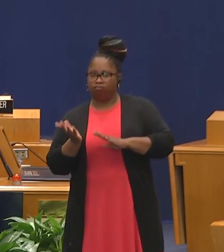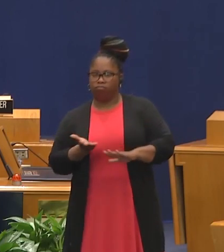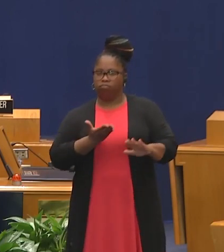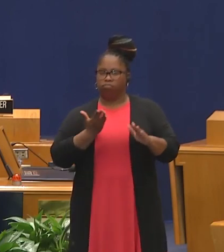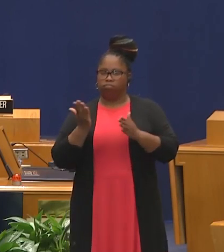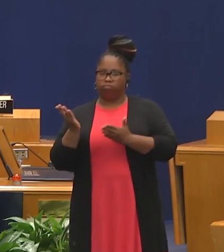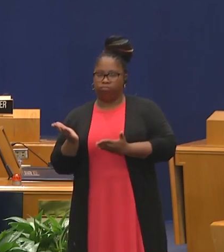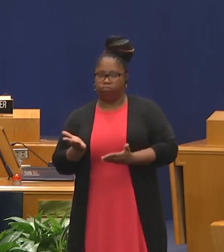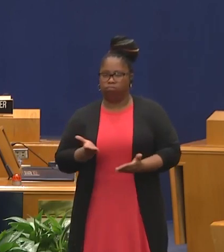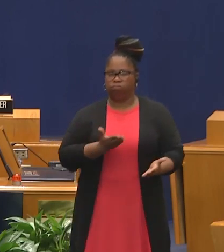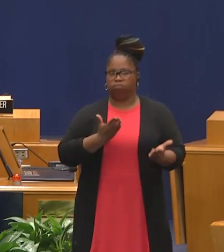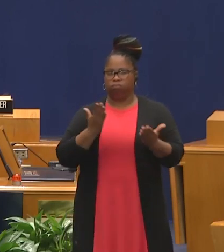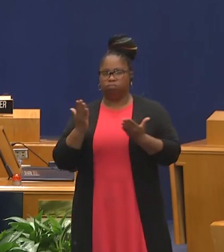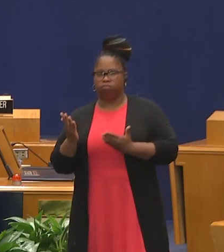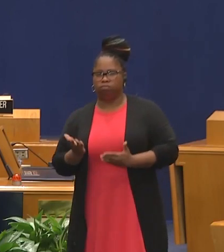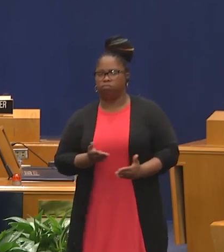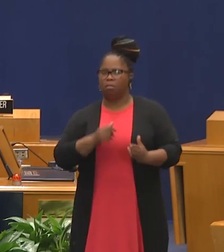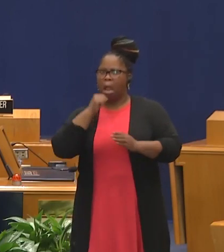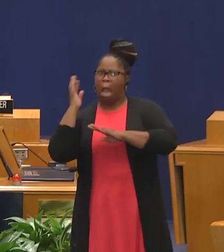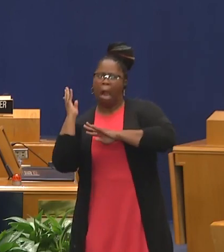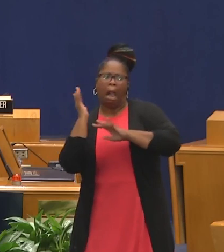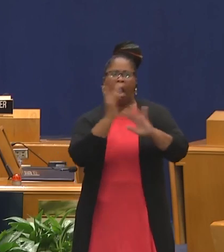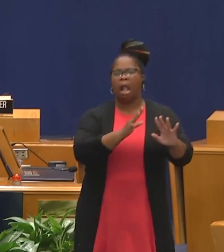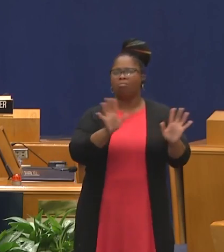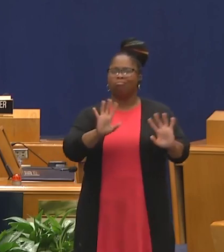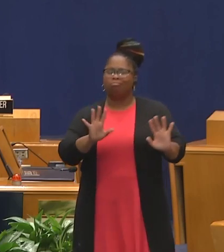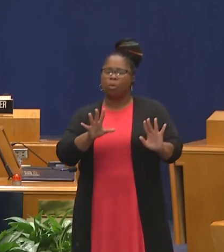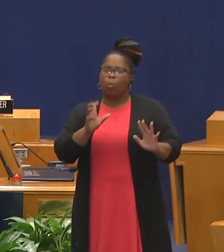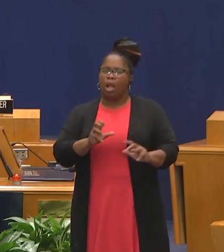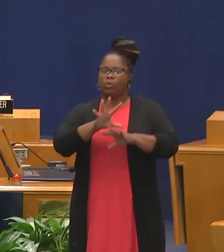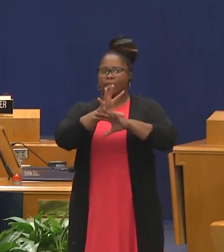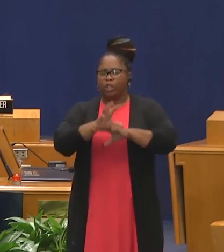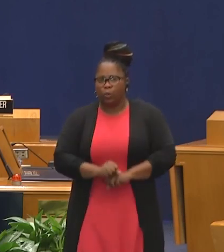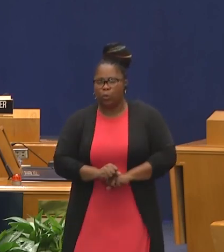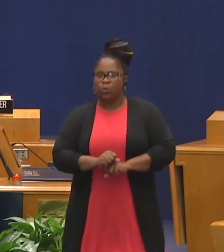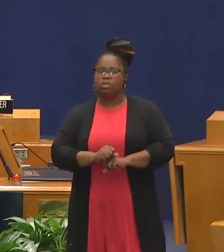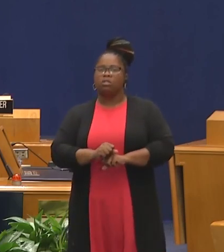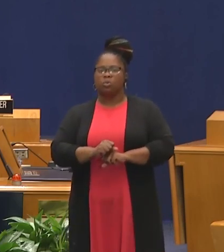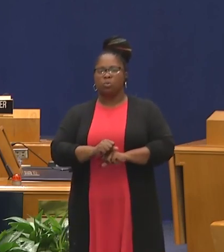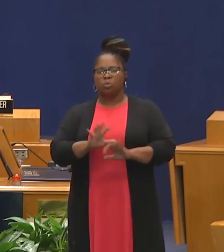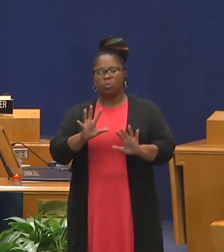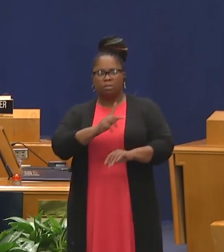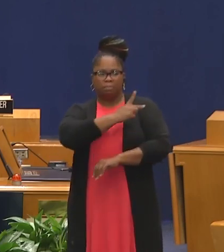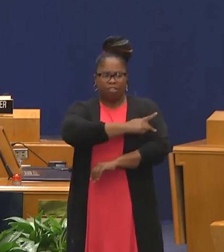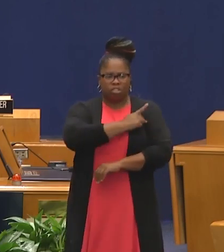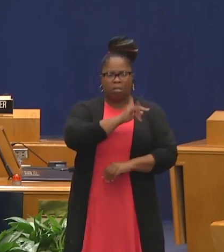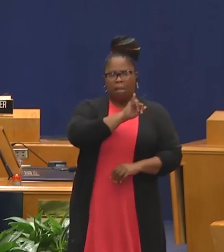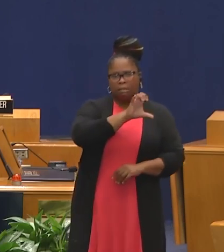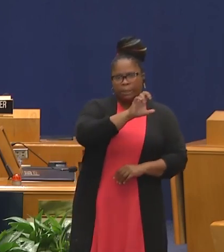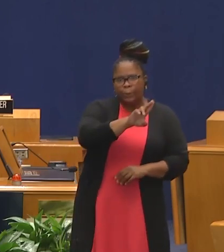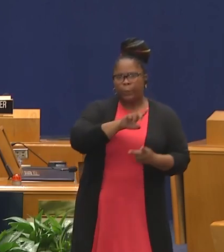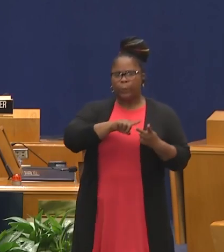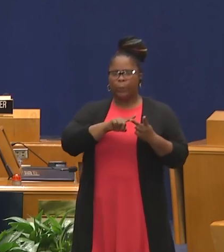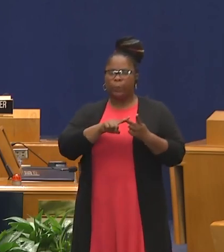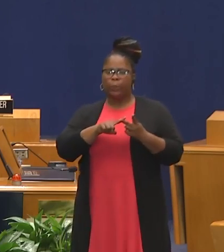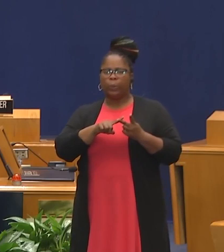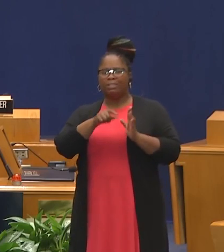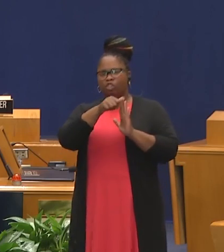staff adjusted to accepting patients. They wanted a mix of ICU patients and medical, surgical, general acute care